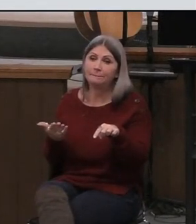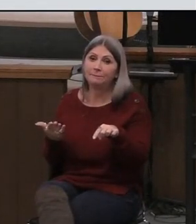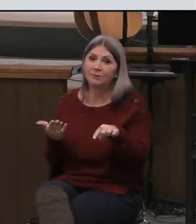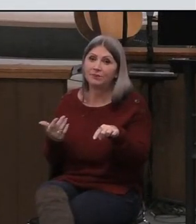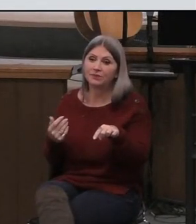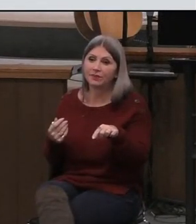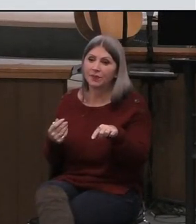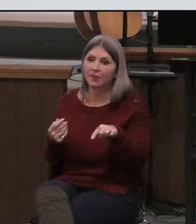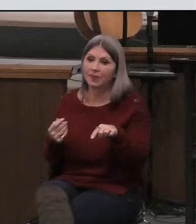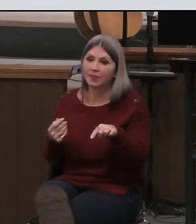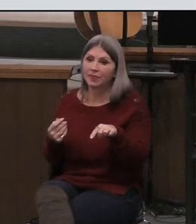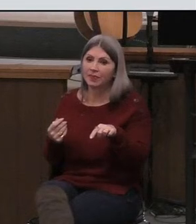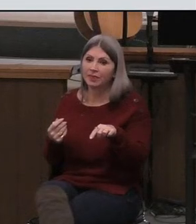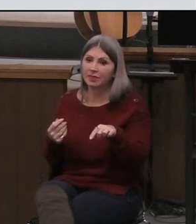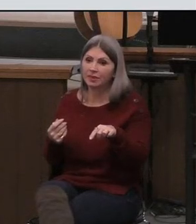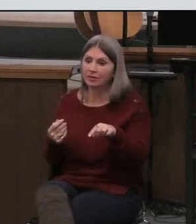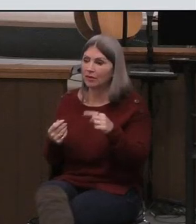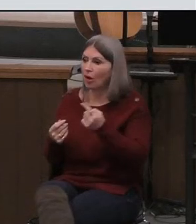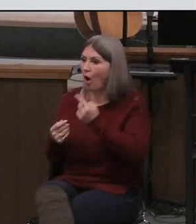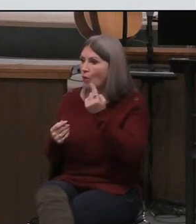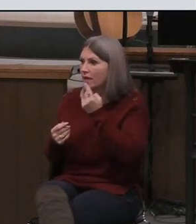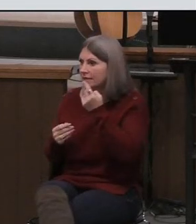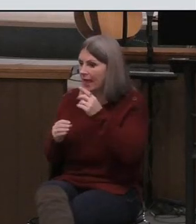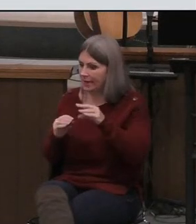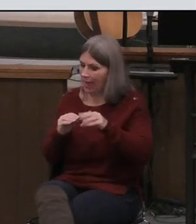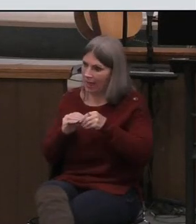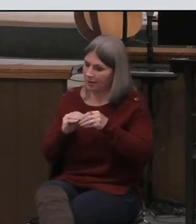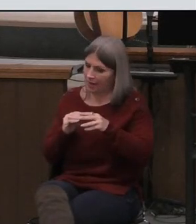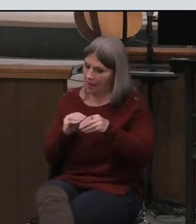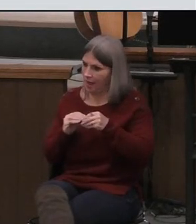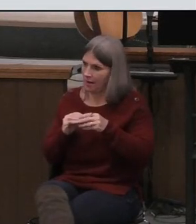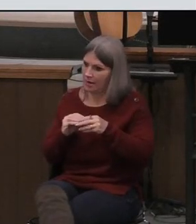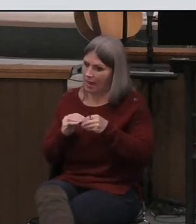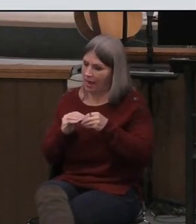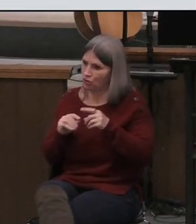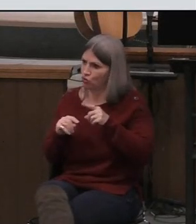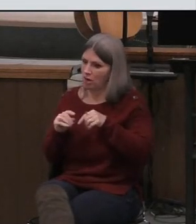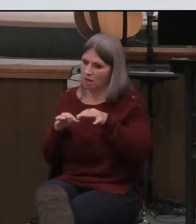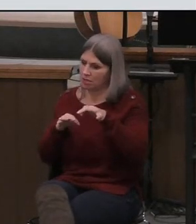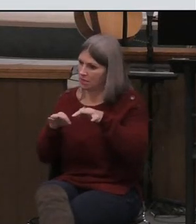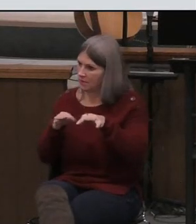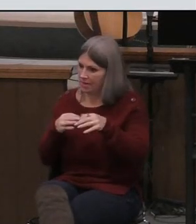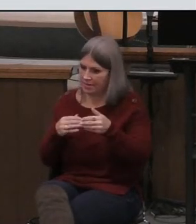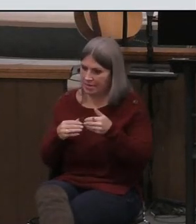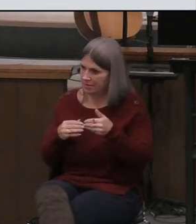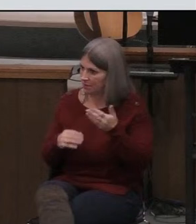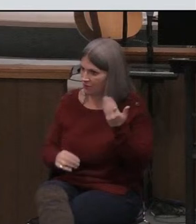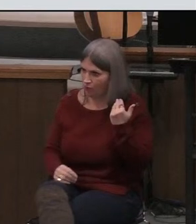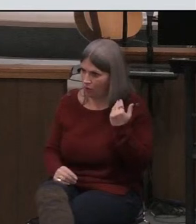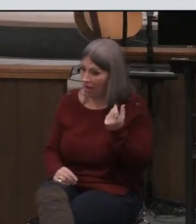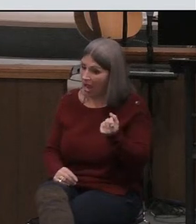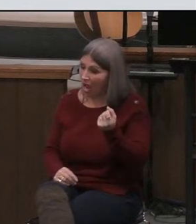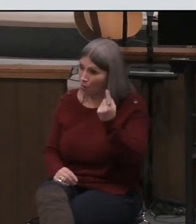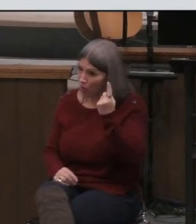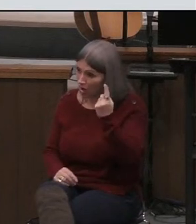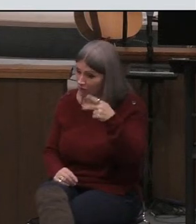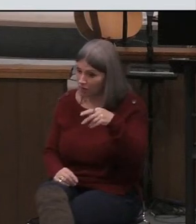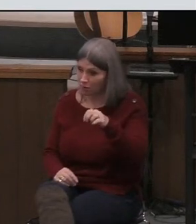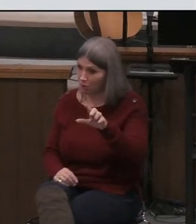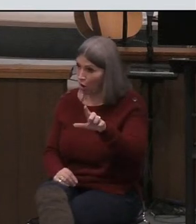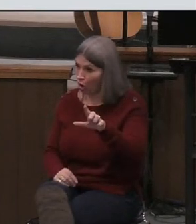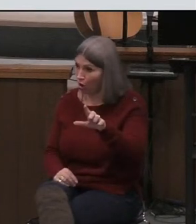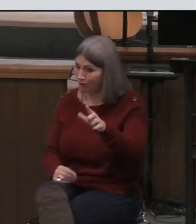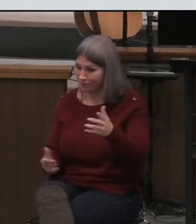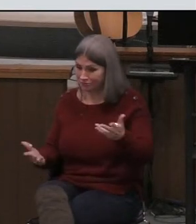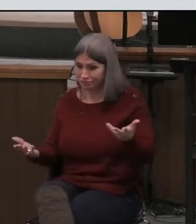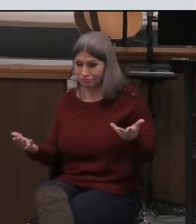there was always something new being added to it. It couldn't be explained easily, but Paul states